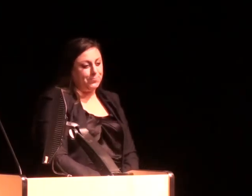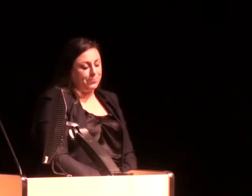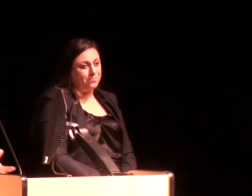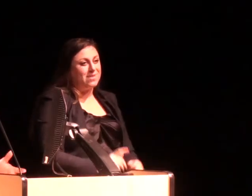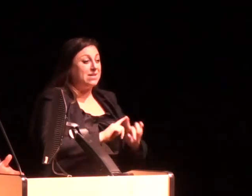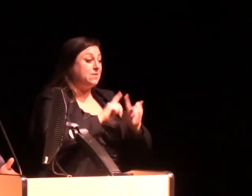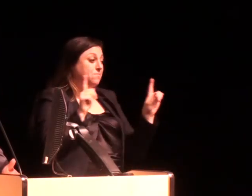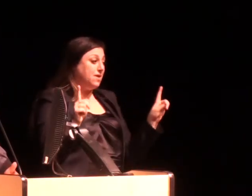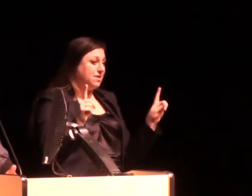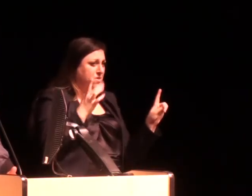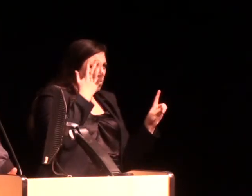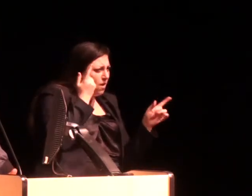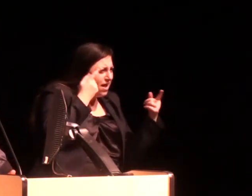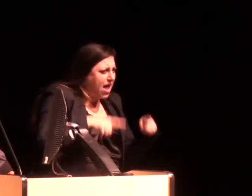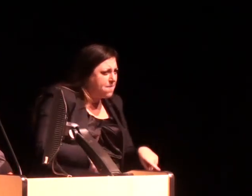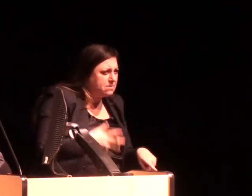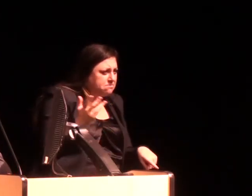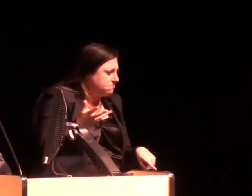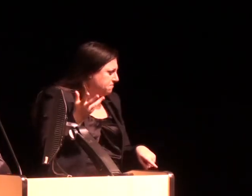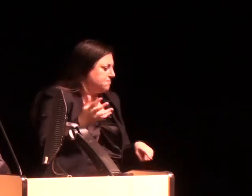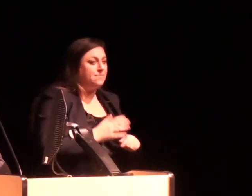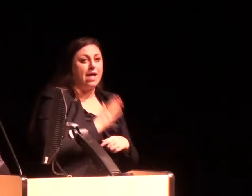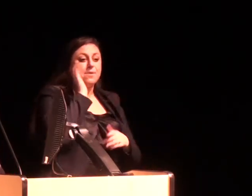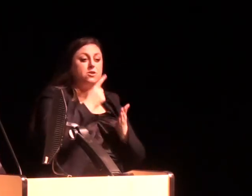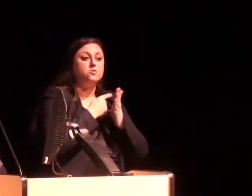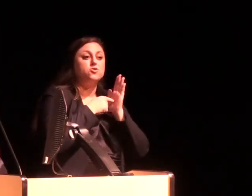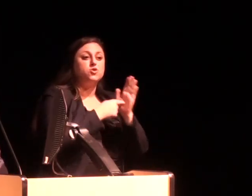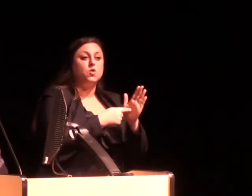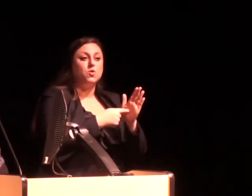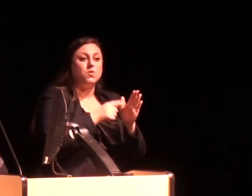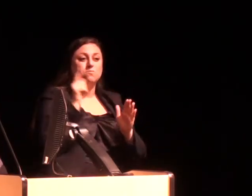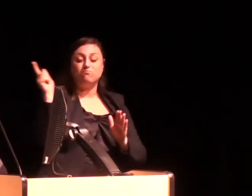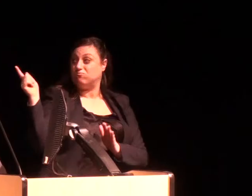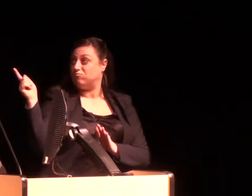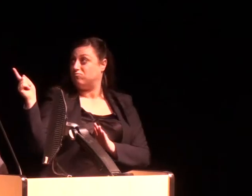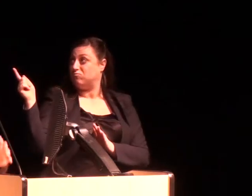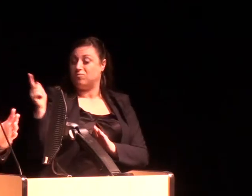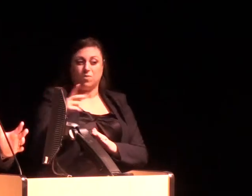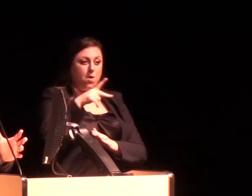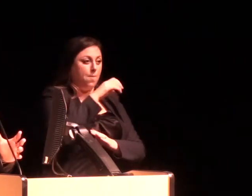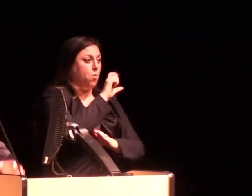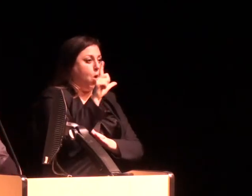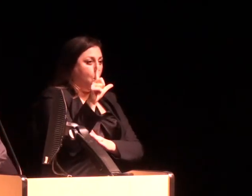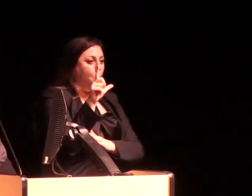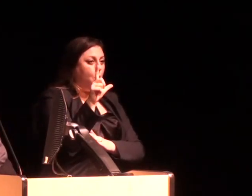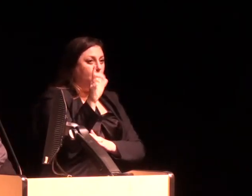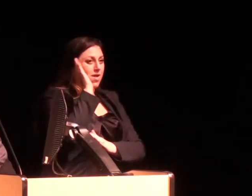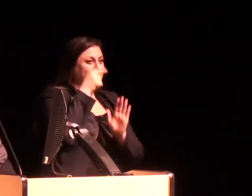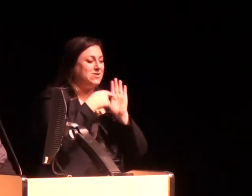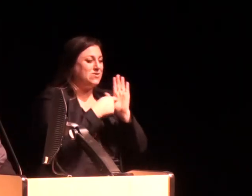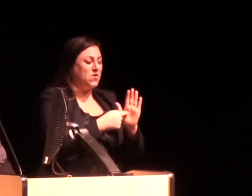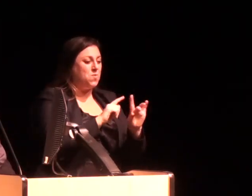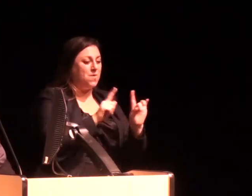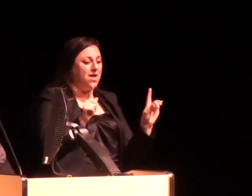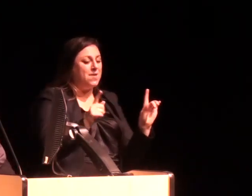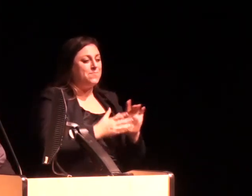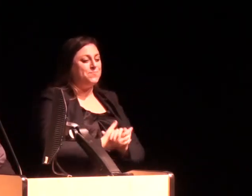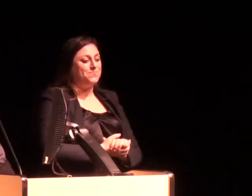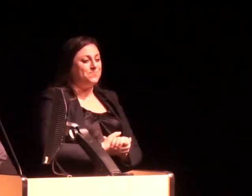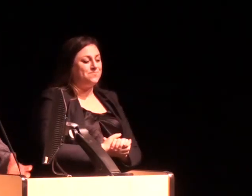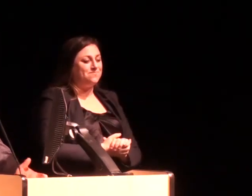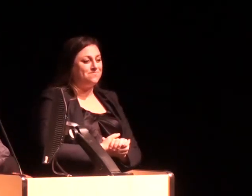But why is this happening? Well, I'm going to show you a lot of polls, I'm sorry for that, but